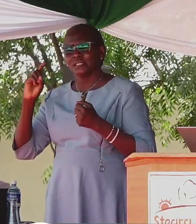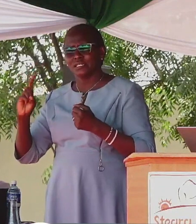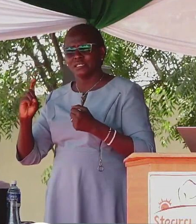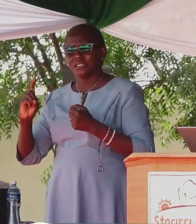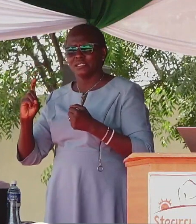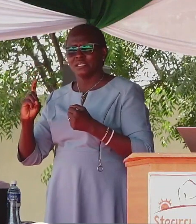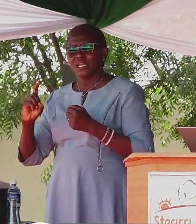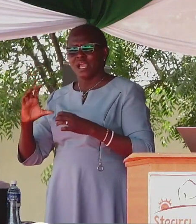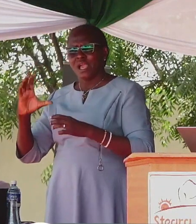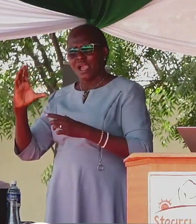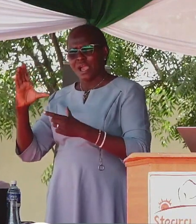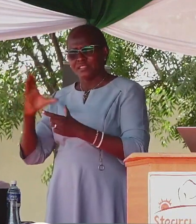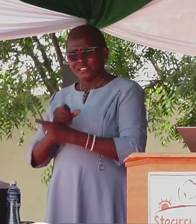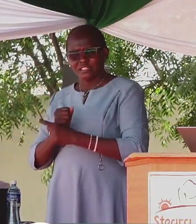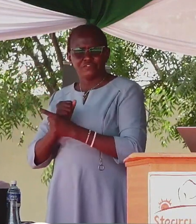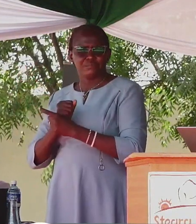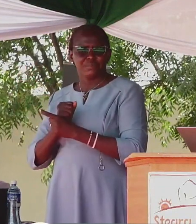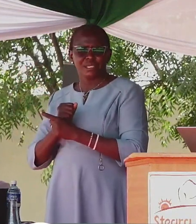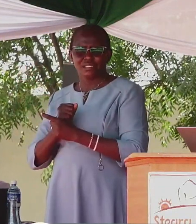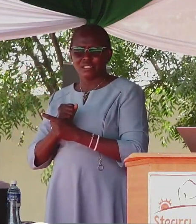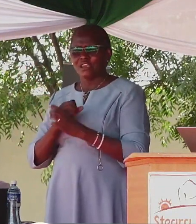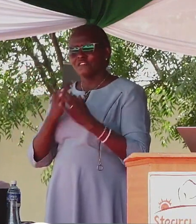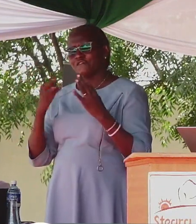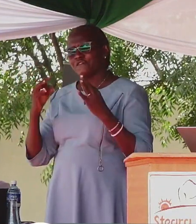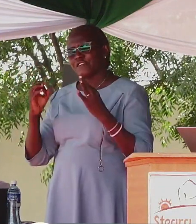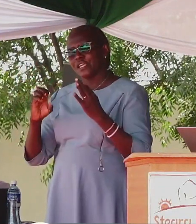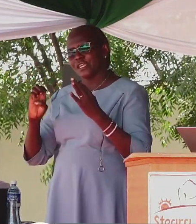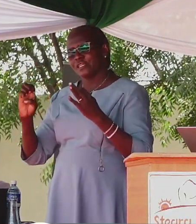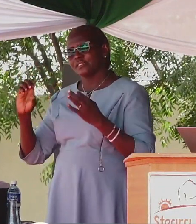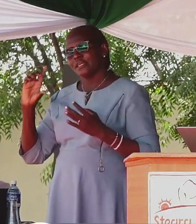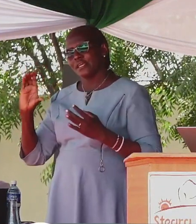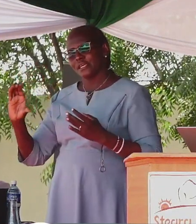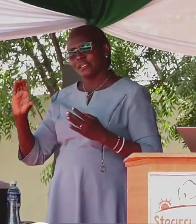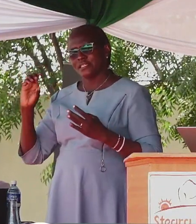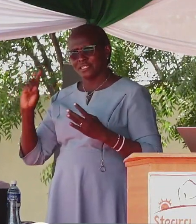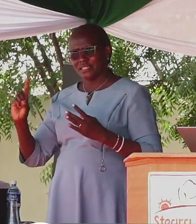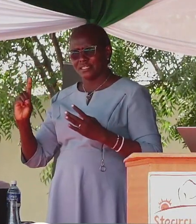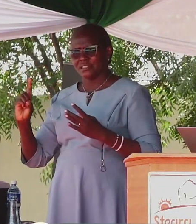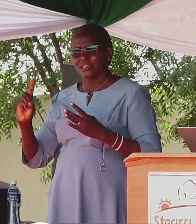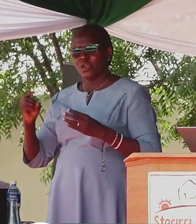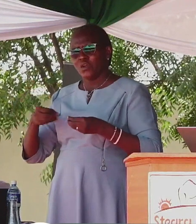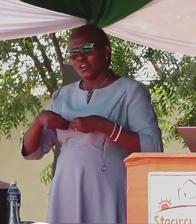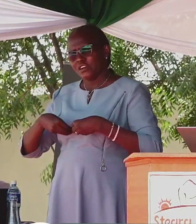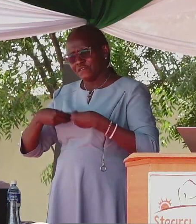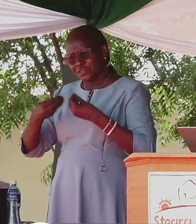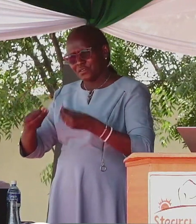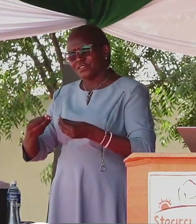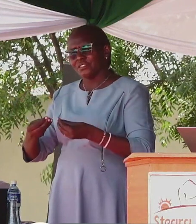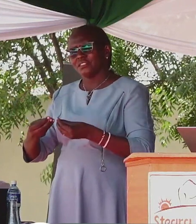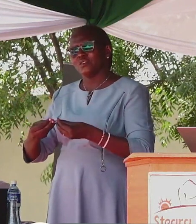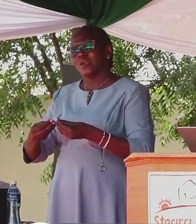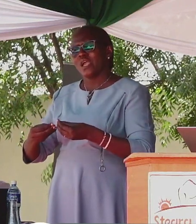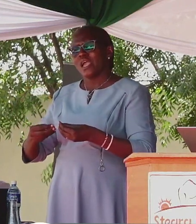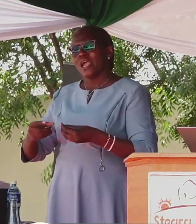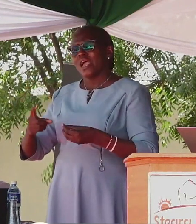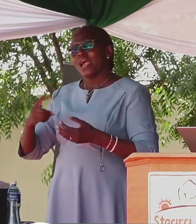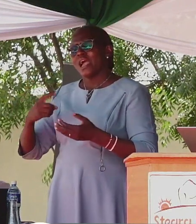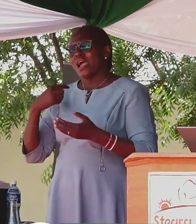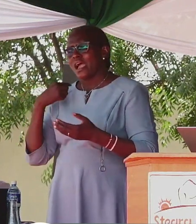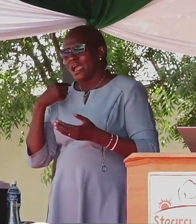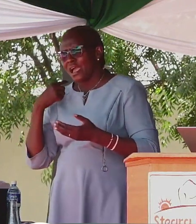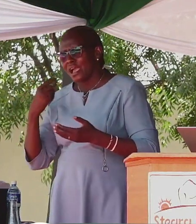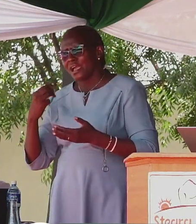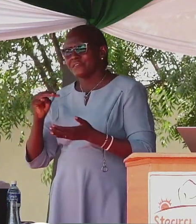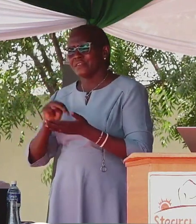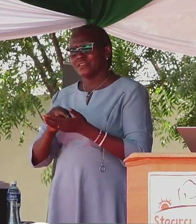achievements, I talked about our free ECD. We have disbursed 100 million towards the free ECD